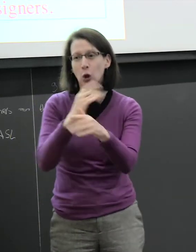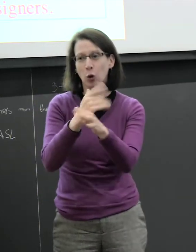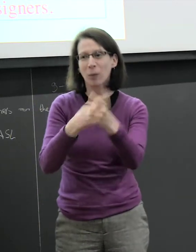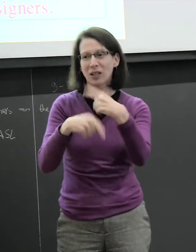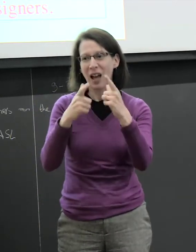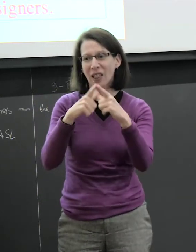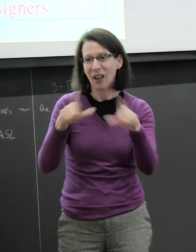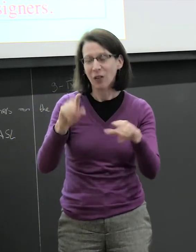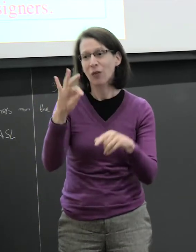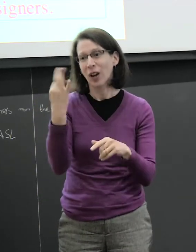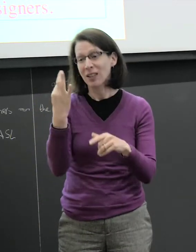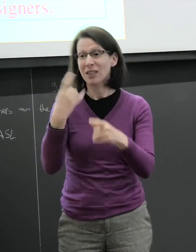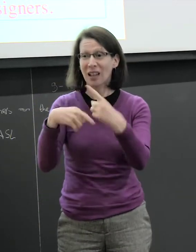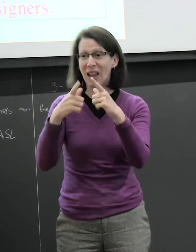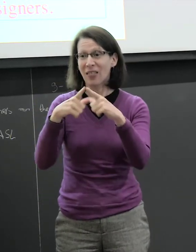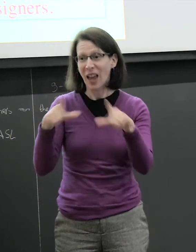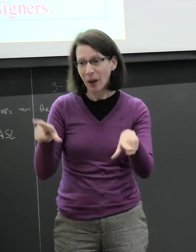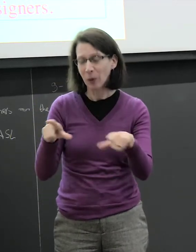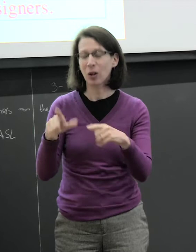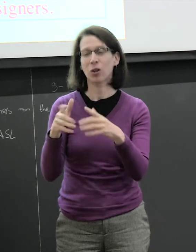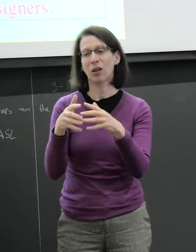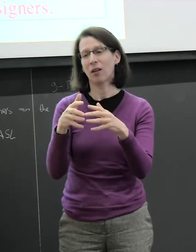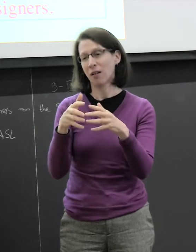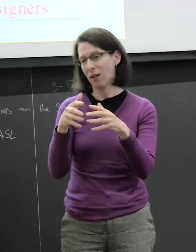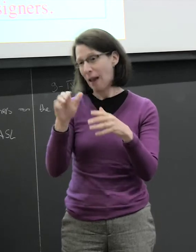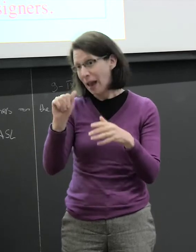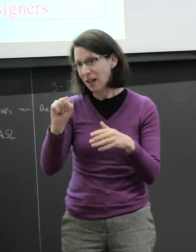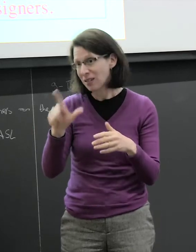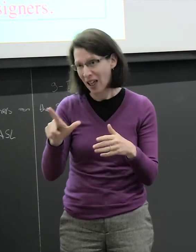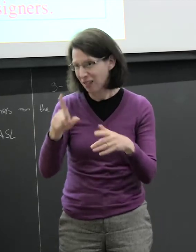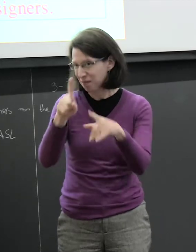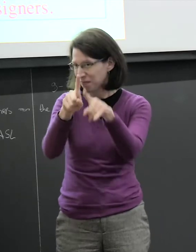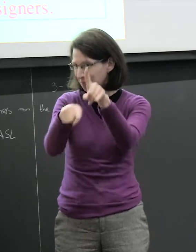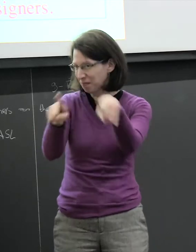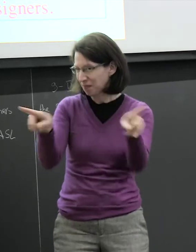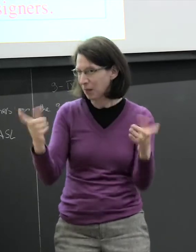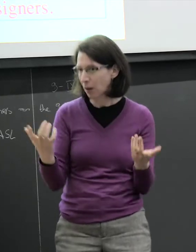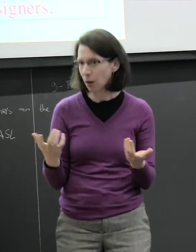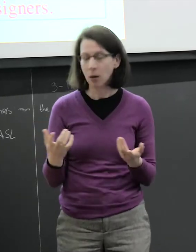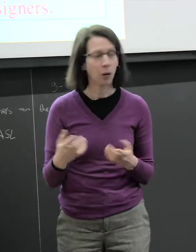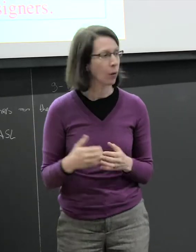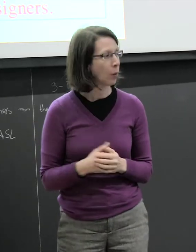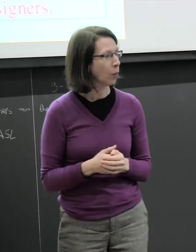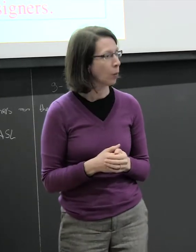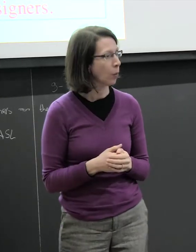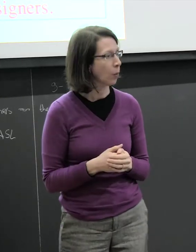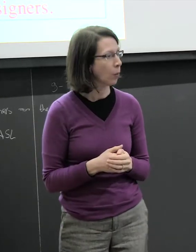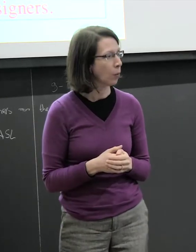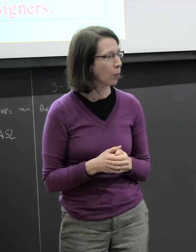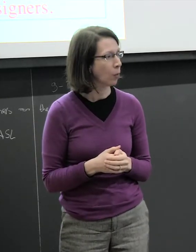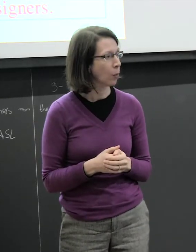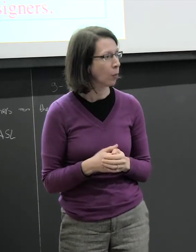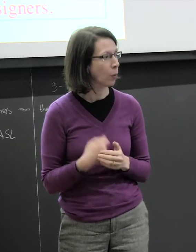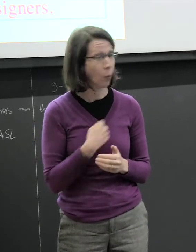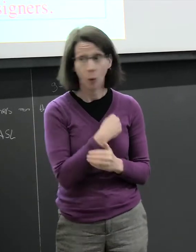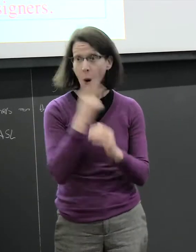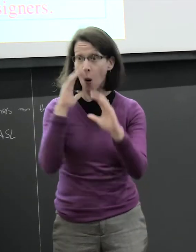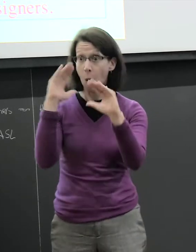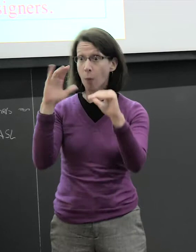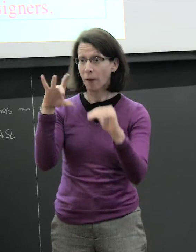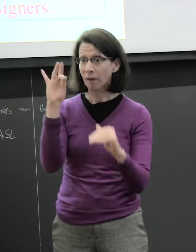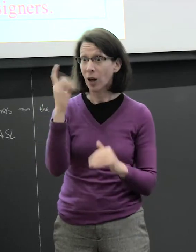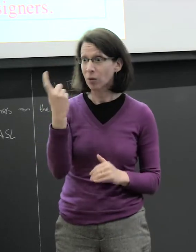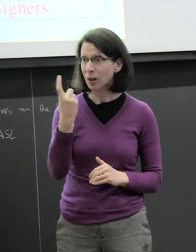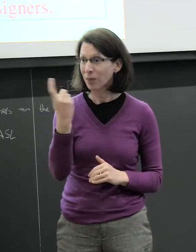Language, and American Sign Language. Okay? So it could be that there's a, of course, we all think and hope that we found